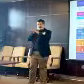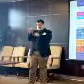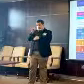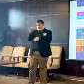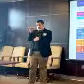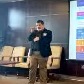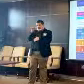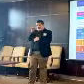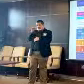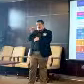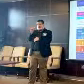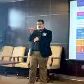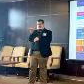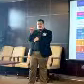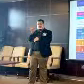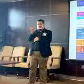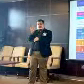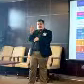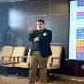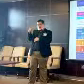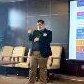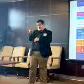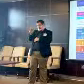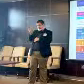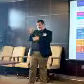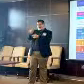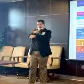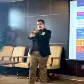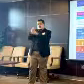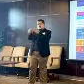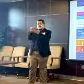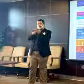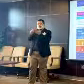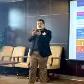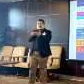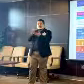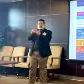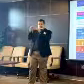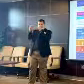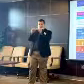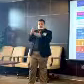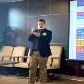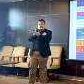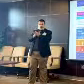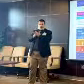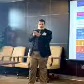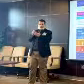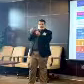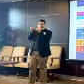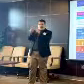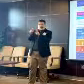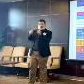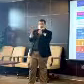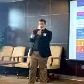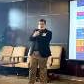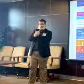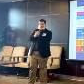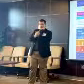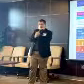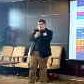yesterday, 9 PUIs. That's the patient center investigation. That has dropped a little bit, so our testing has caught up